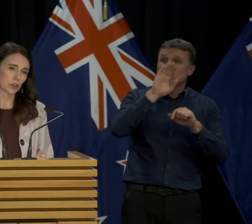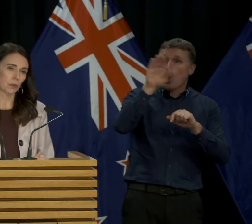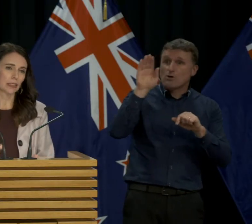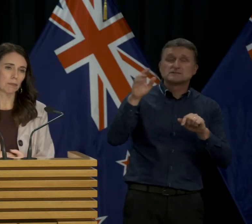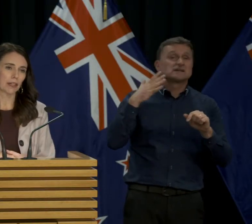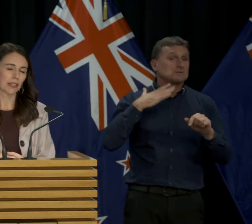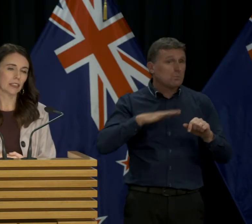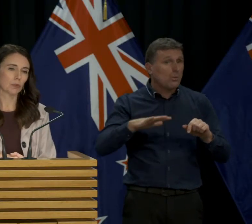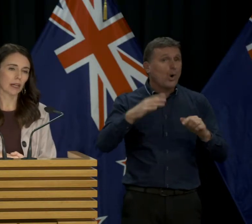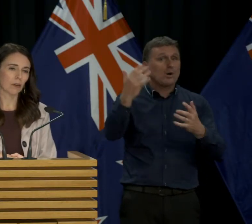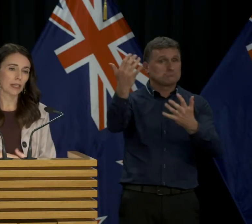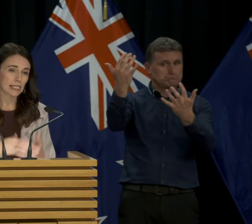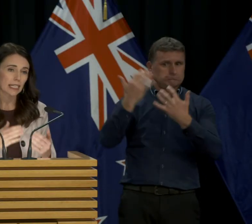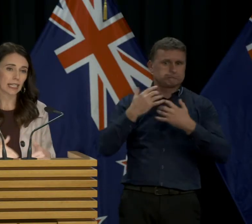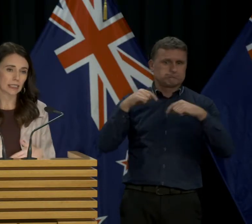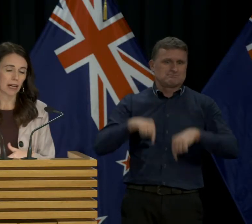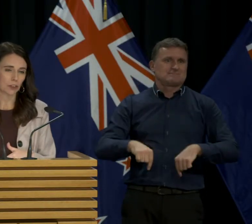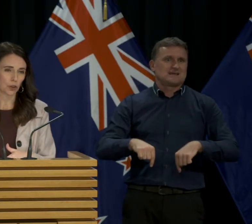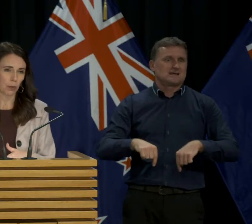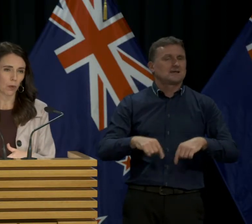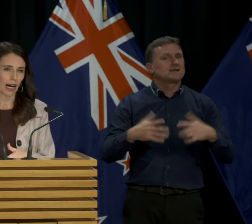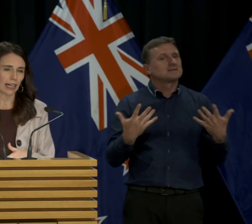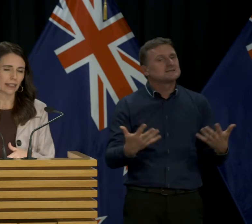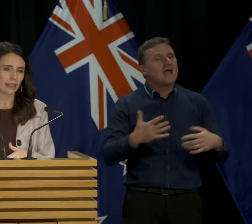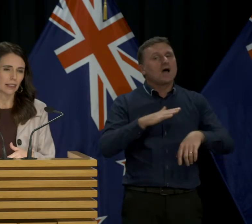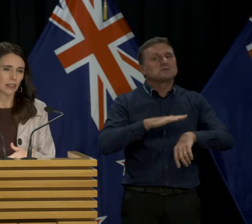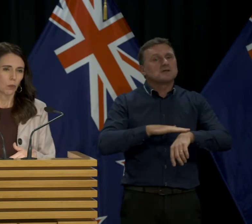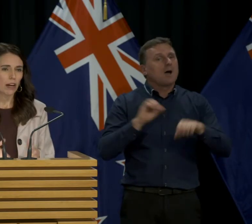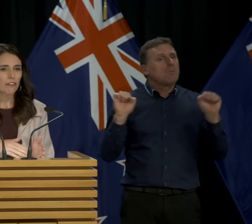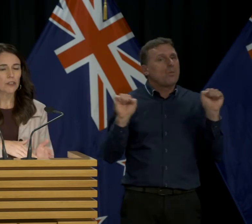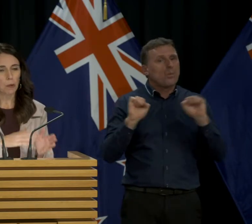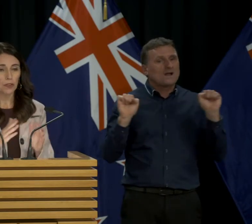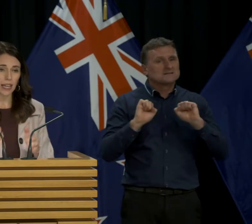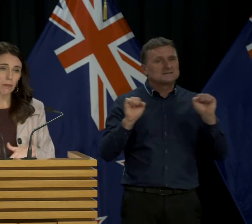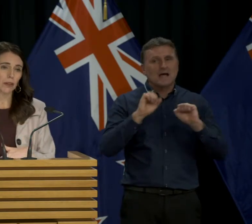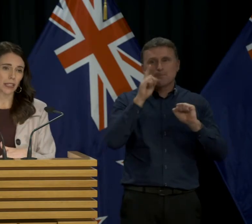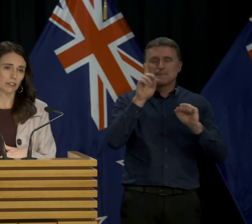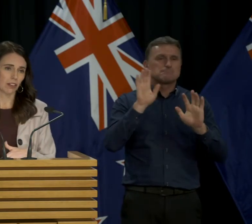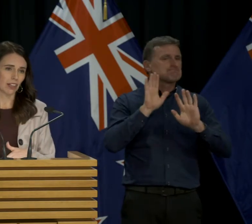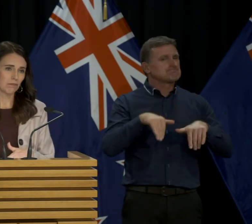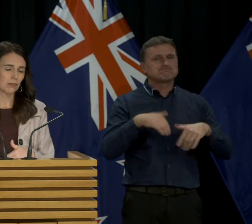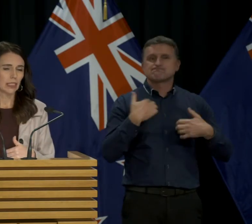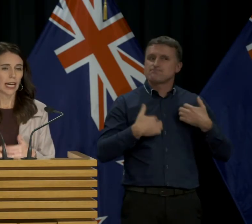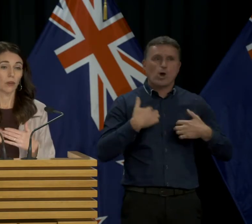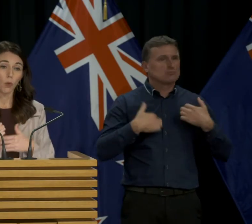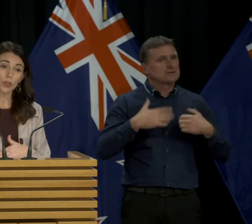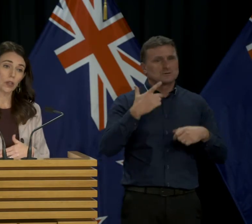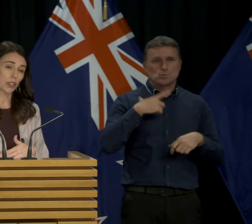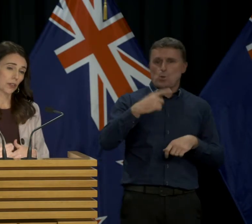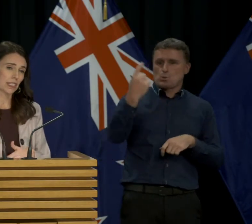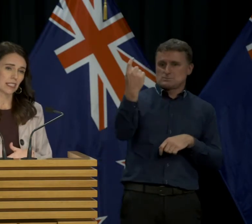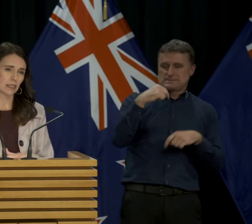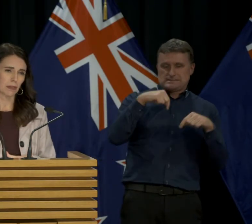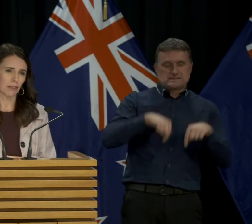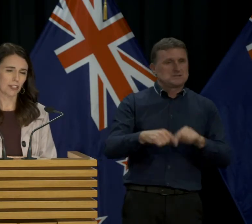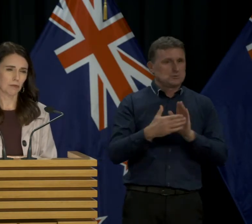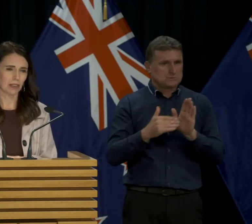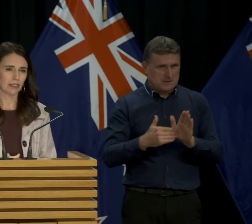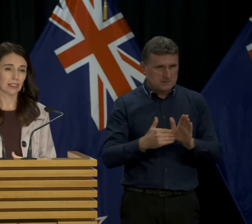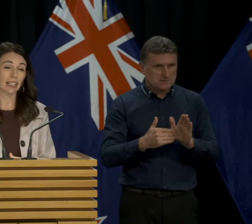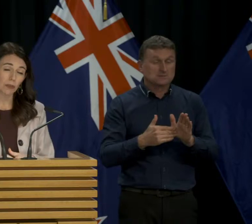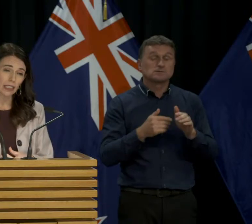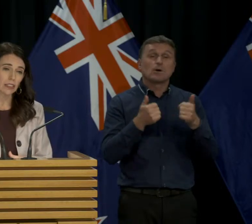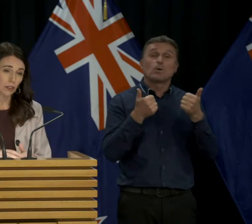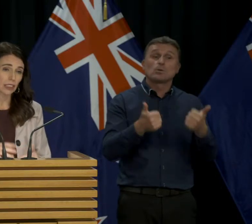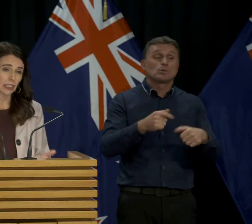we're moving into a winter period where we're seeing that demand drop away. We've used both that period of time and also the Trans-Tasman